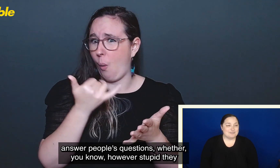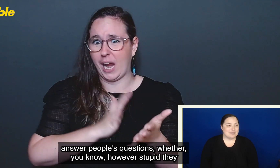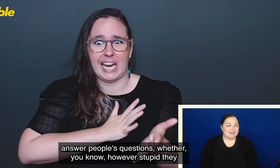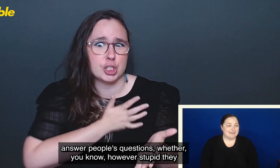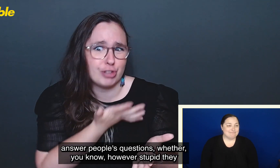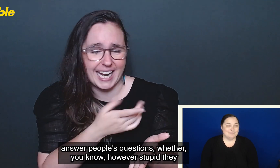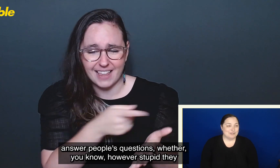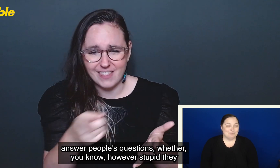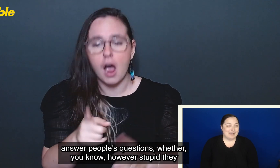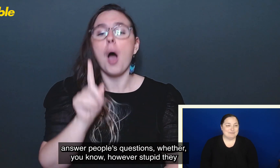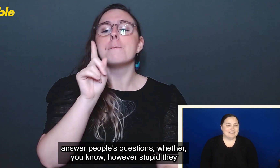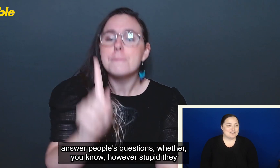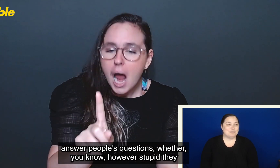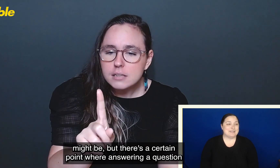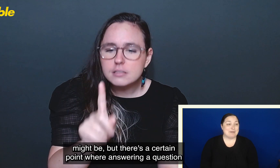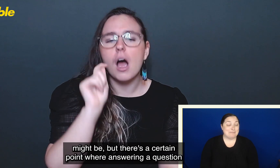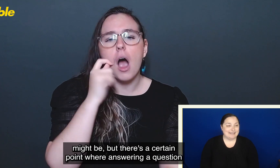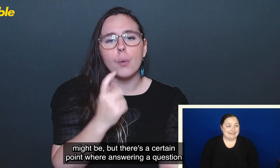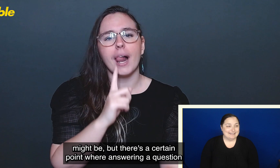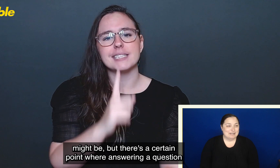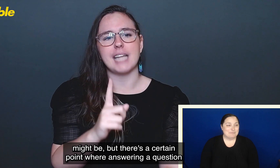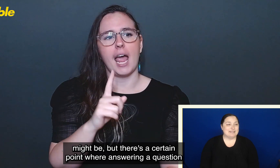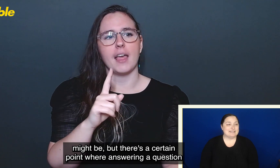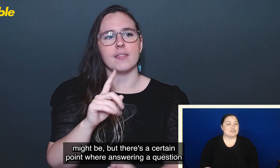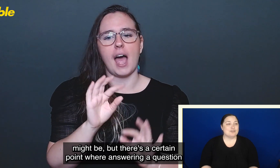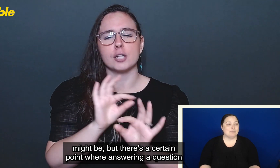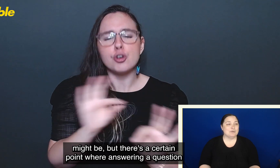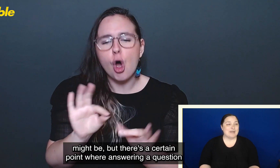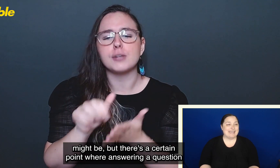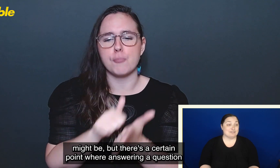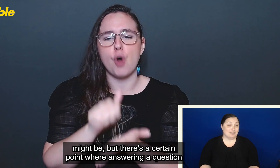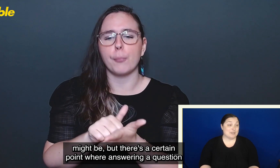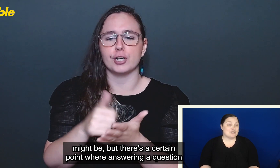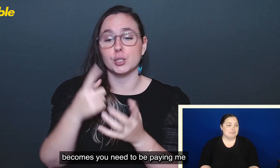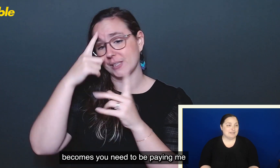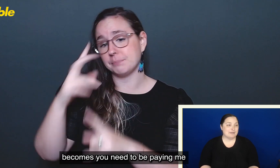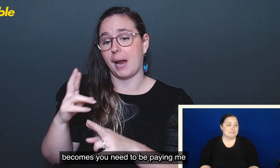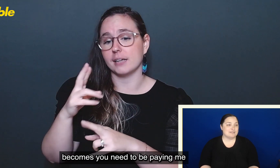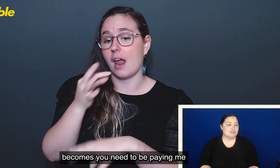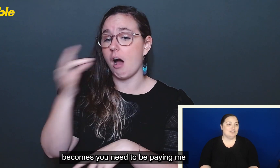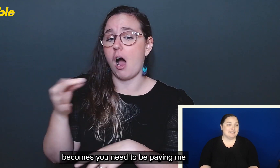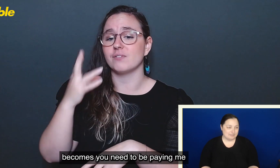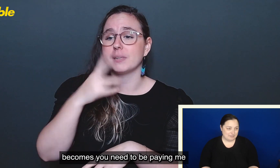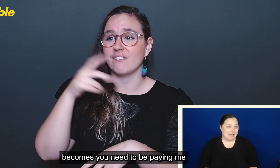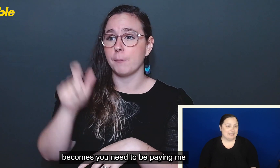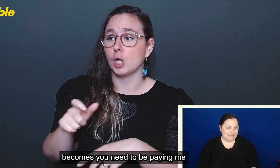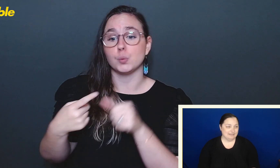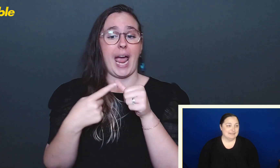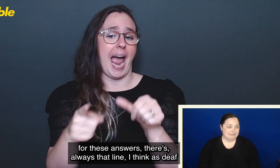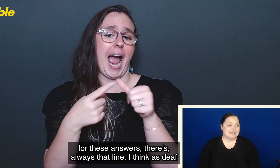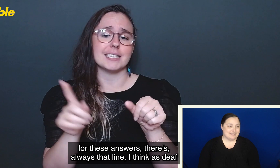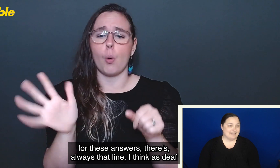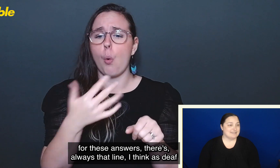questions, whether, however stupid they might be, but there's a certain point where answering a question becomes, you need to be paying